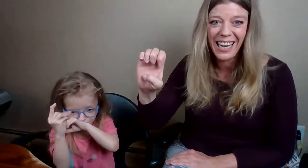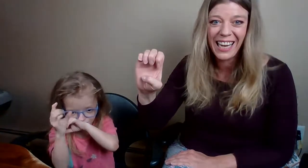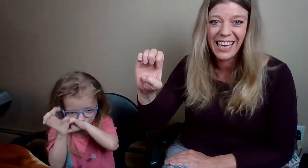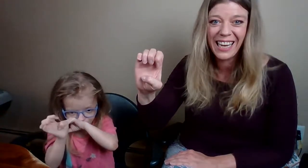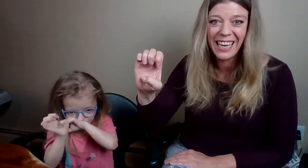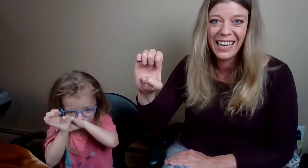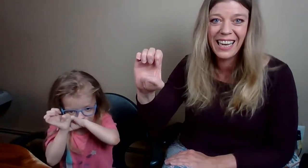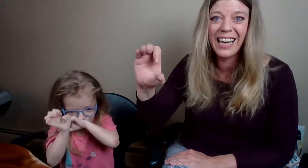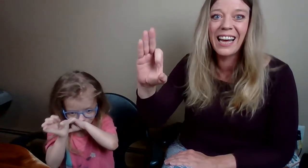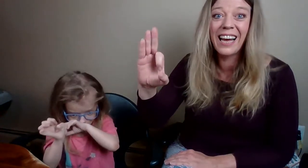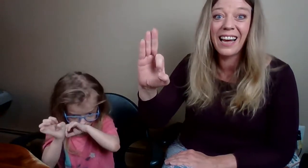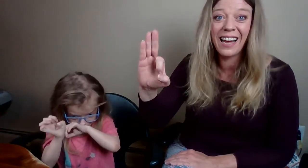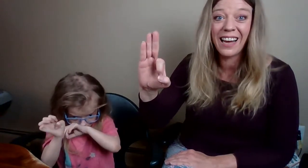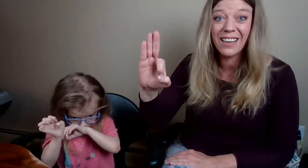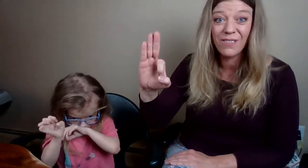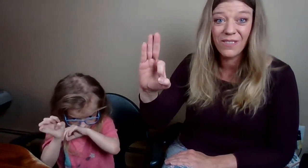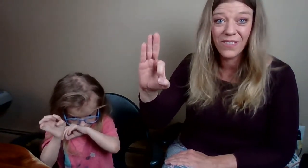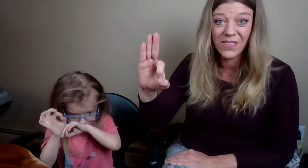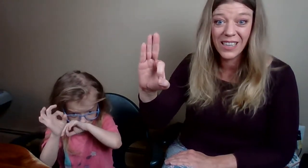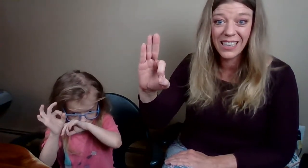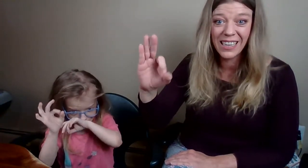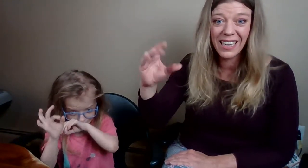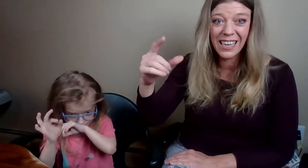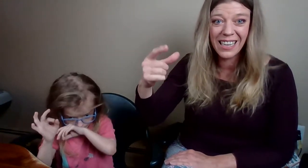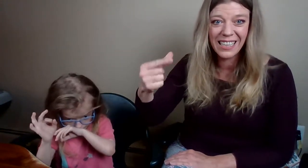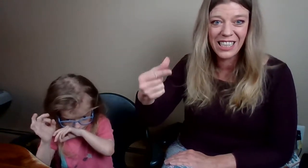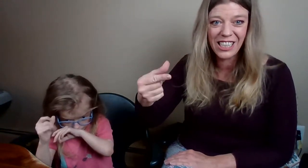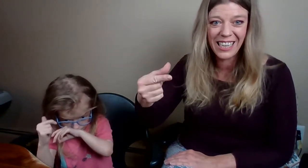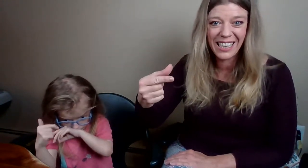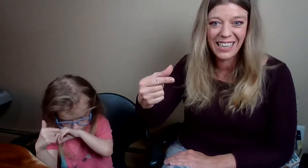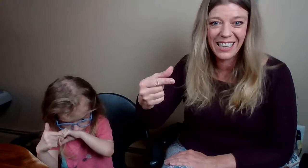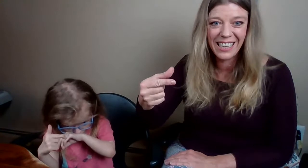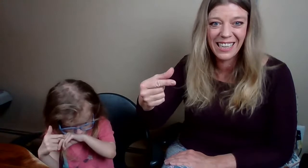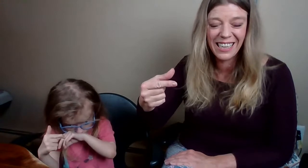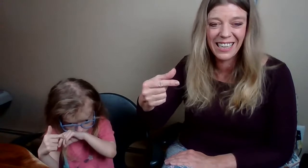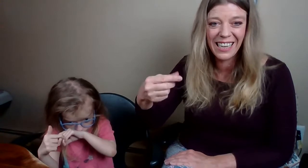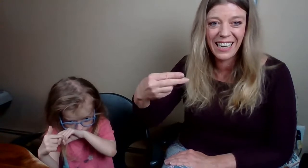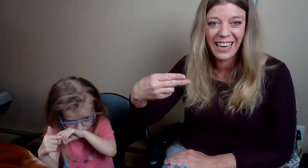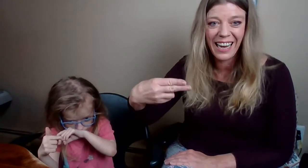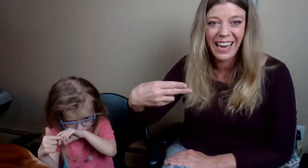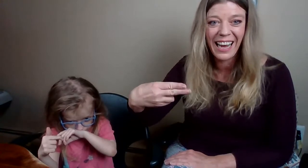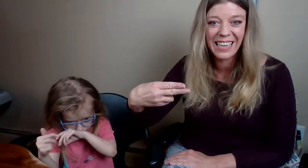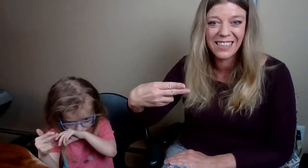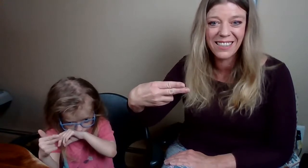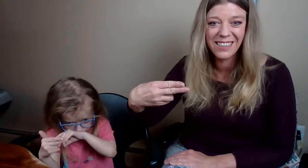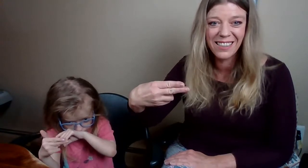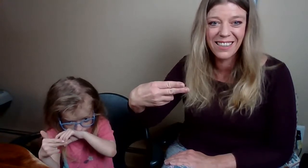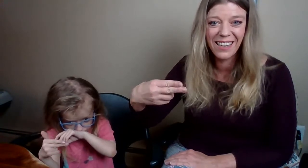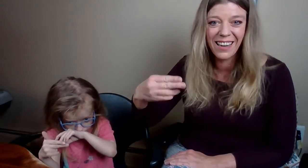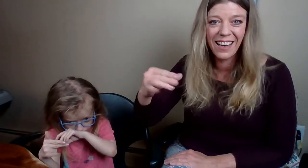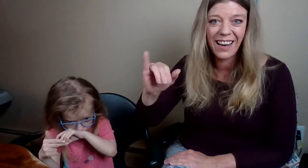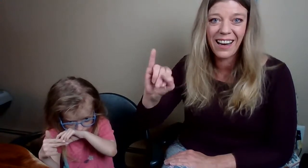E. F. G. H.